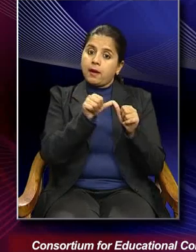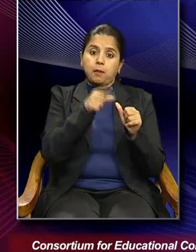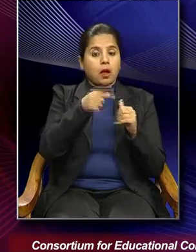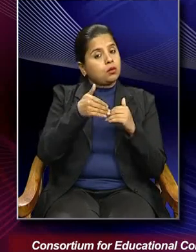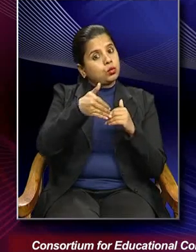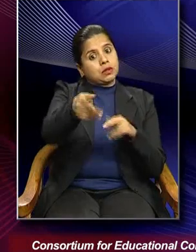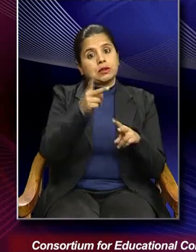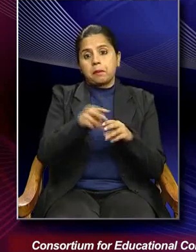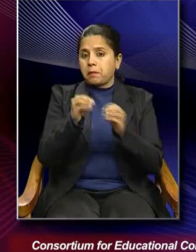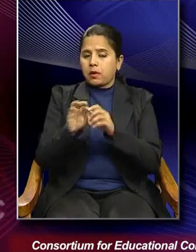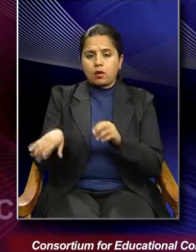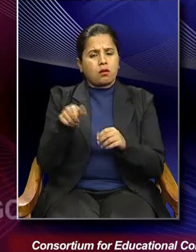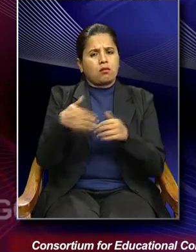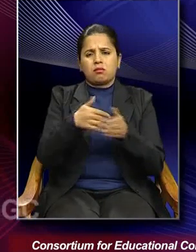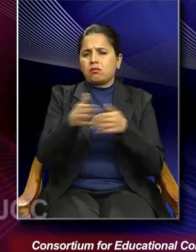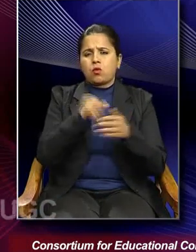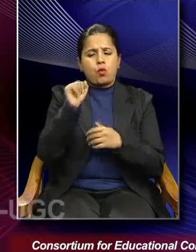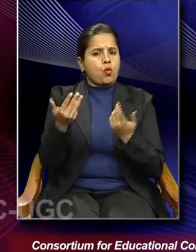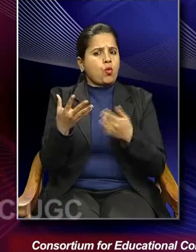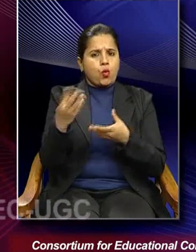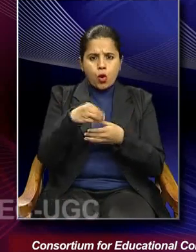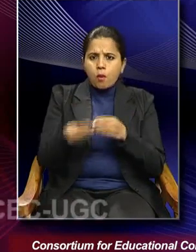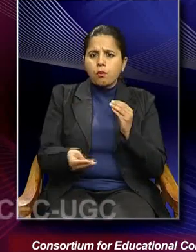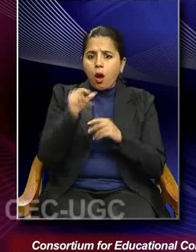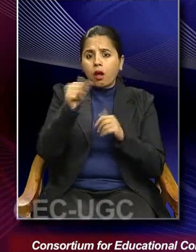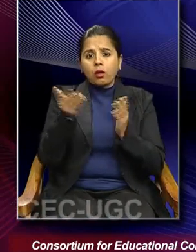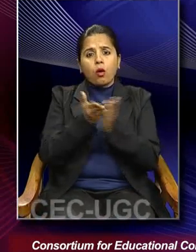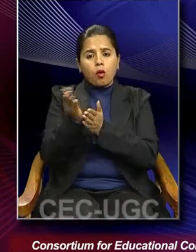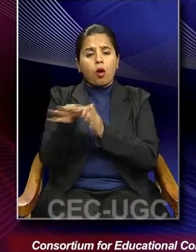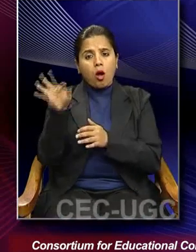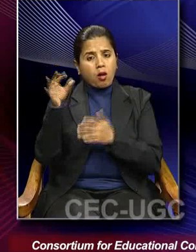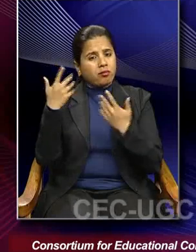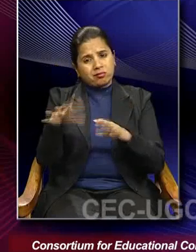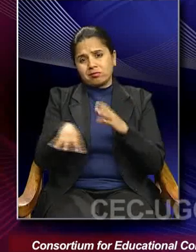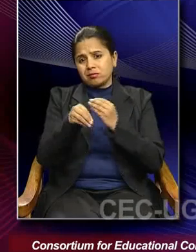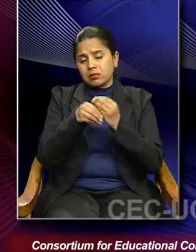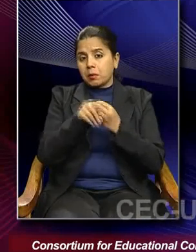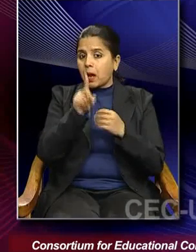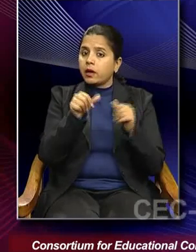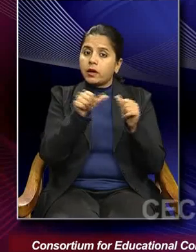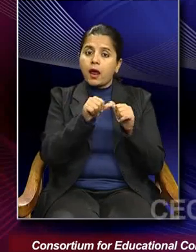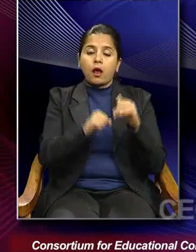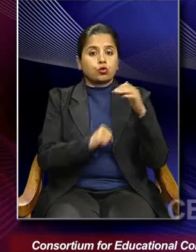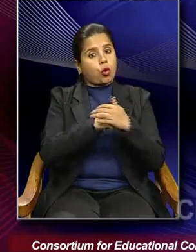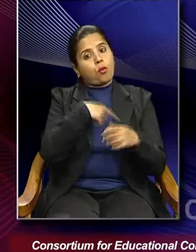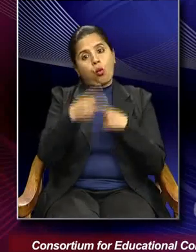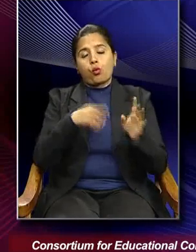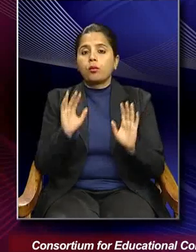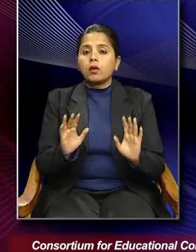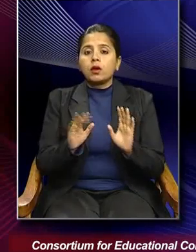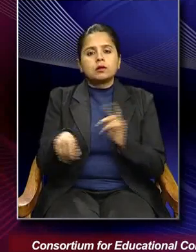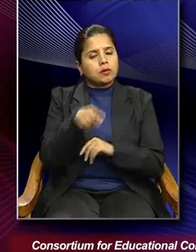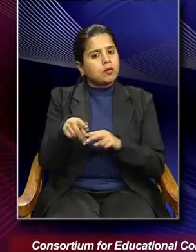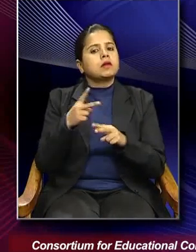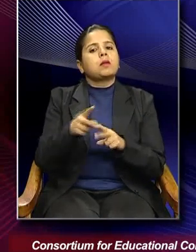B irrelevant of inclusion of more alternatives given to them. So, this gives a consistency